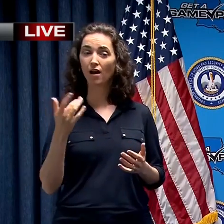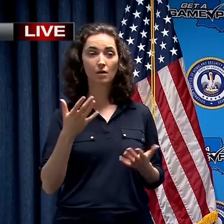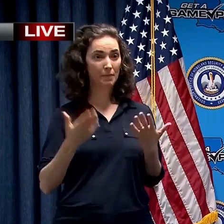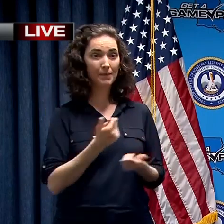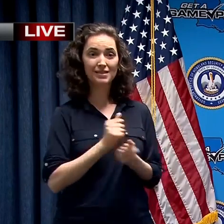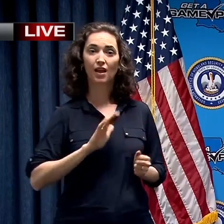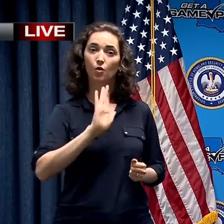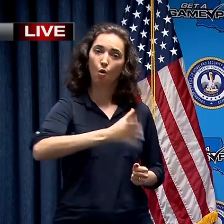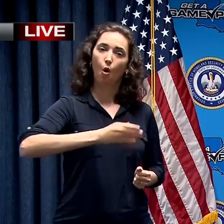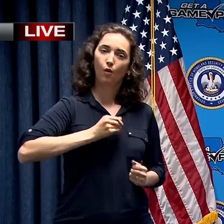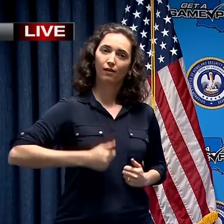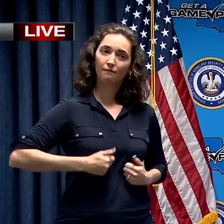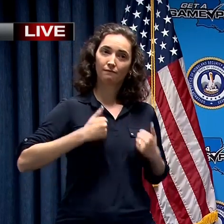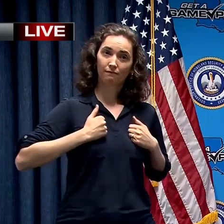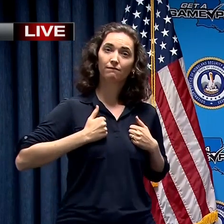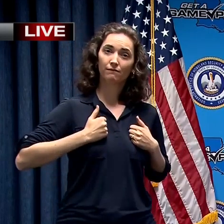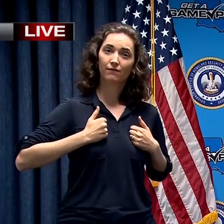your own.